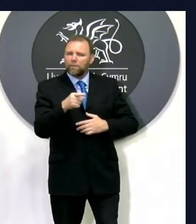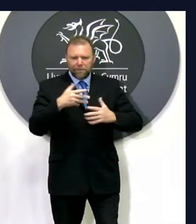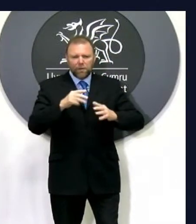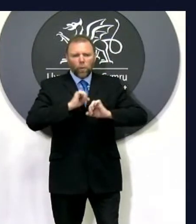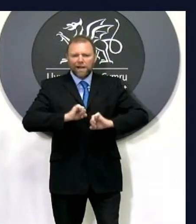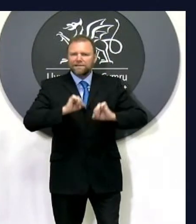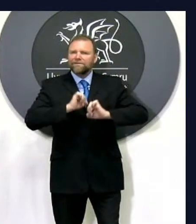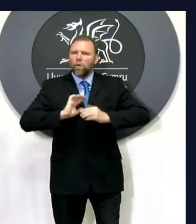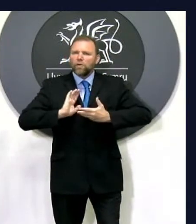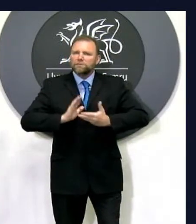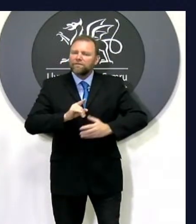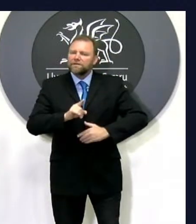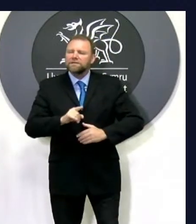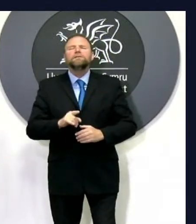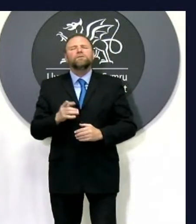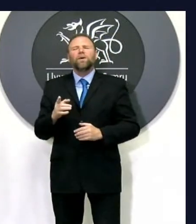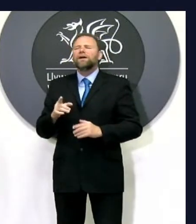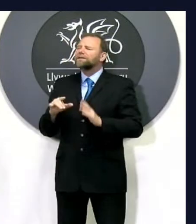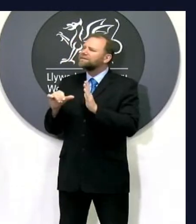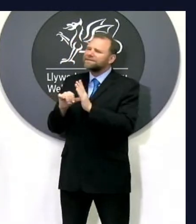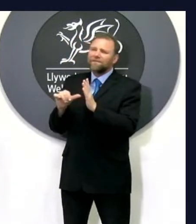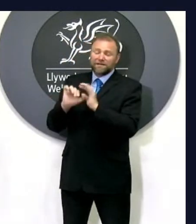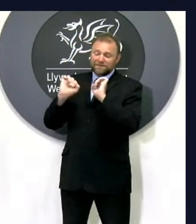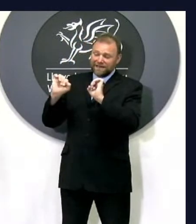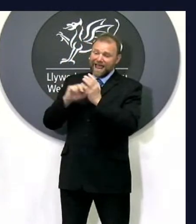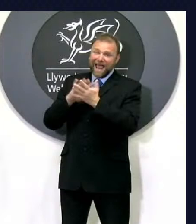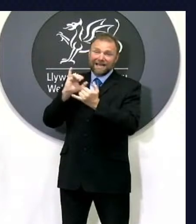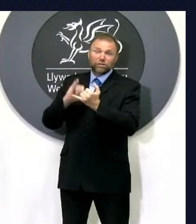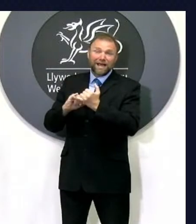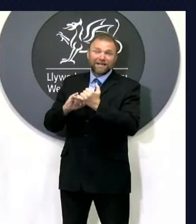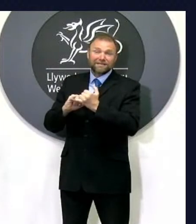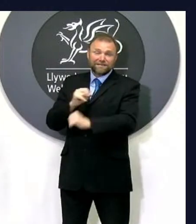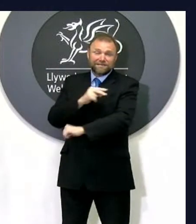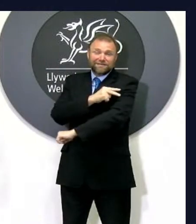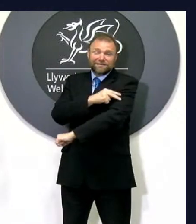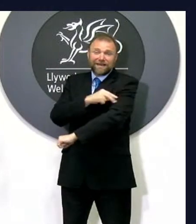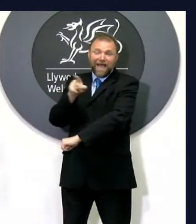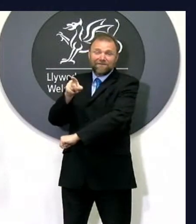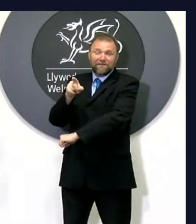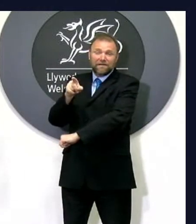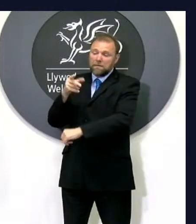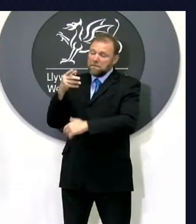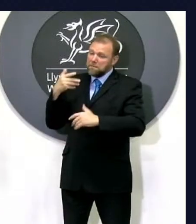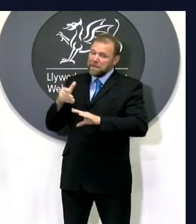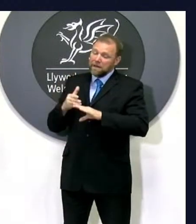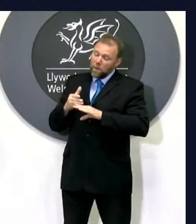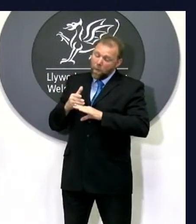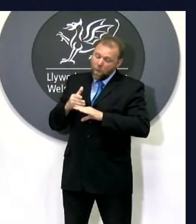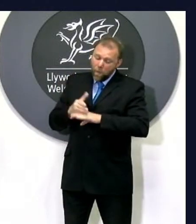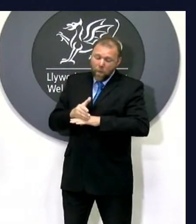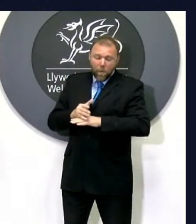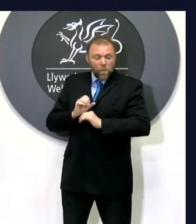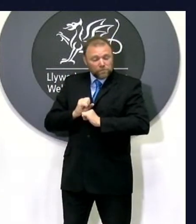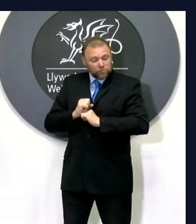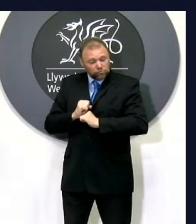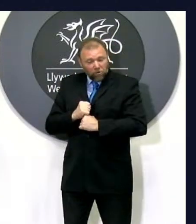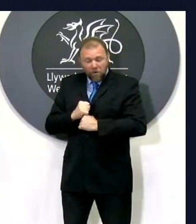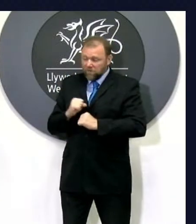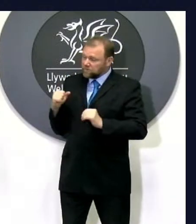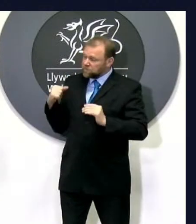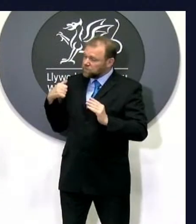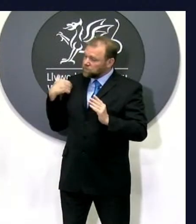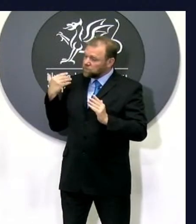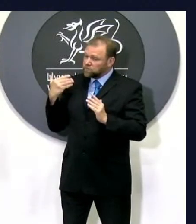And it's difficult, and it's very difficult for NHS staff because they're coming out of a time when they've been extremely stressed